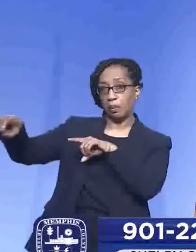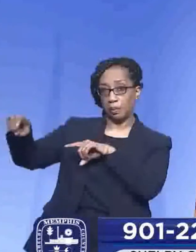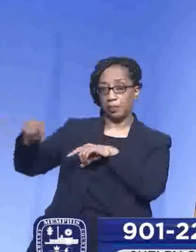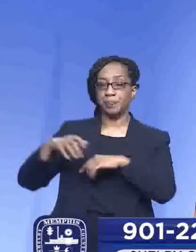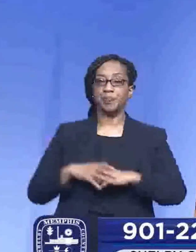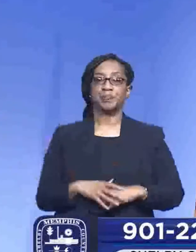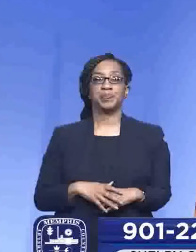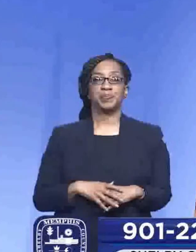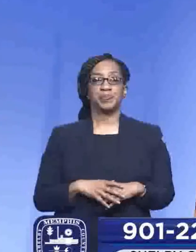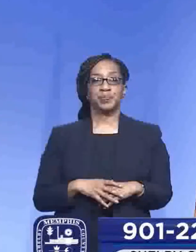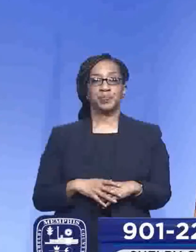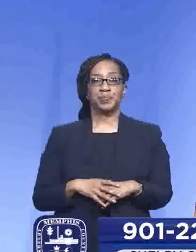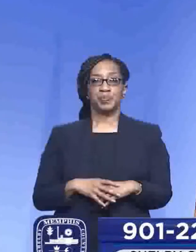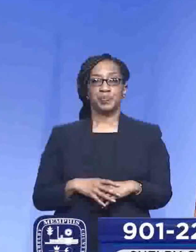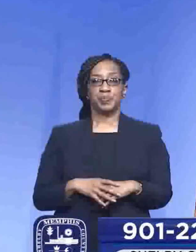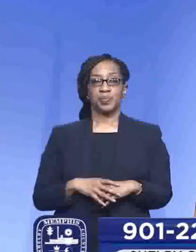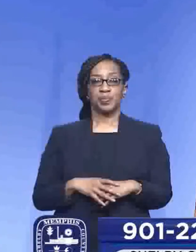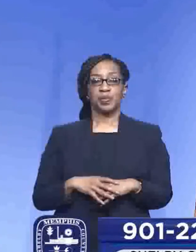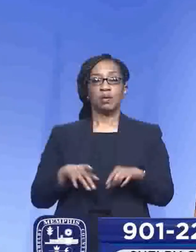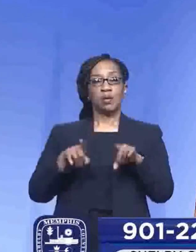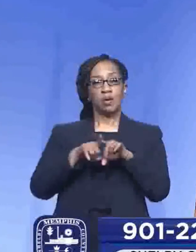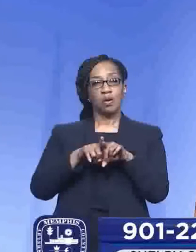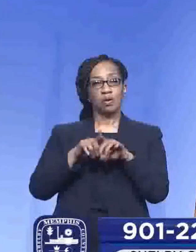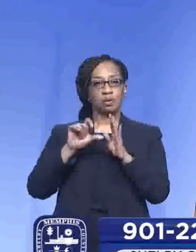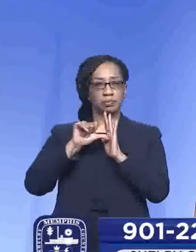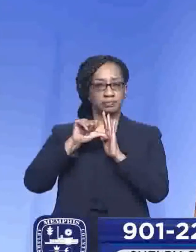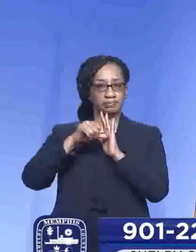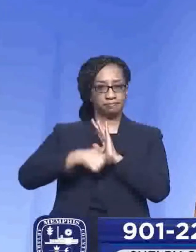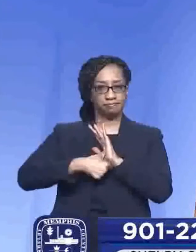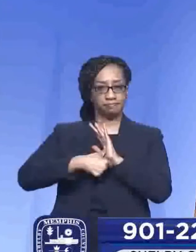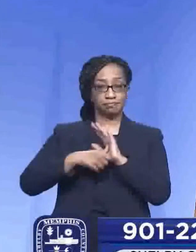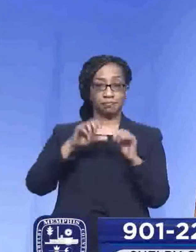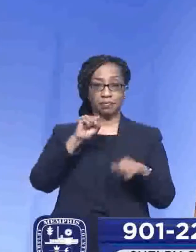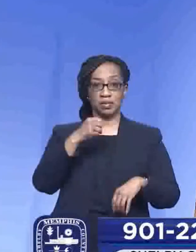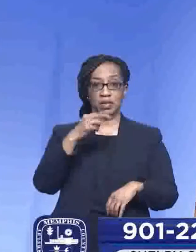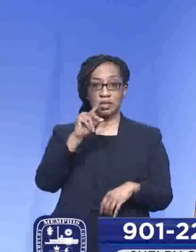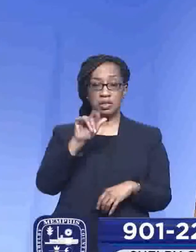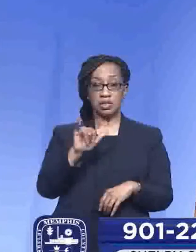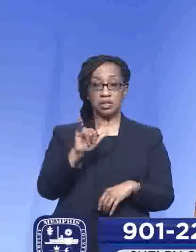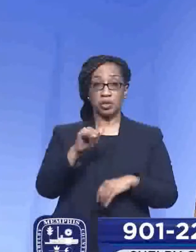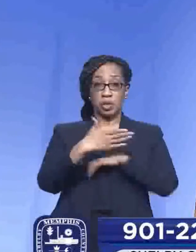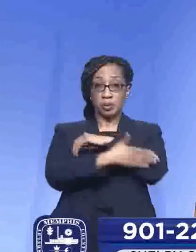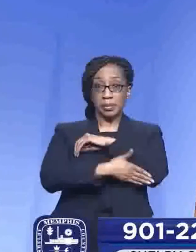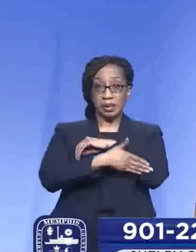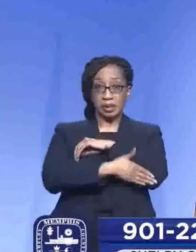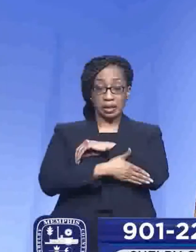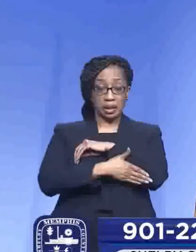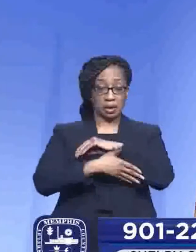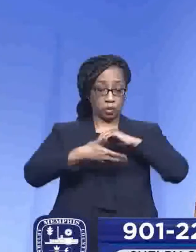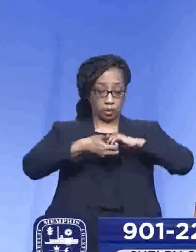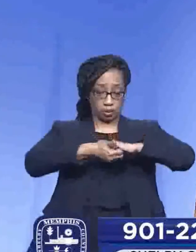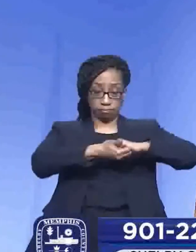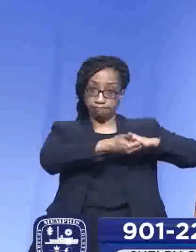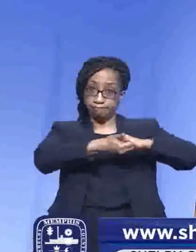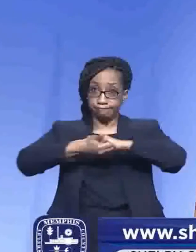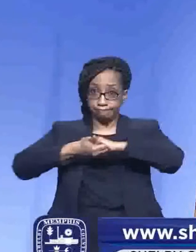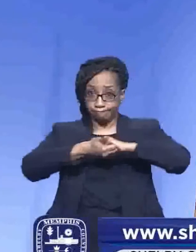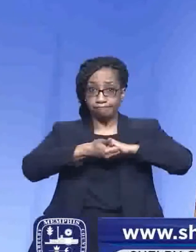To close out, I want to reiterate that Shelby County is still our partner in this